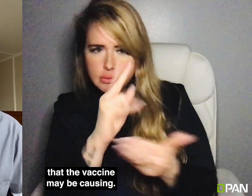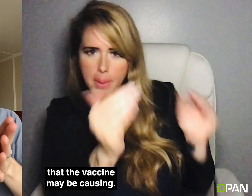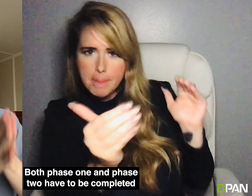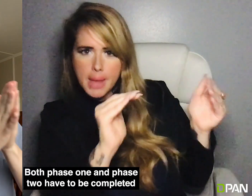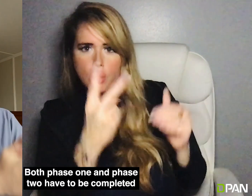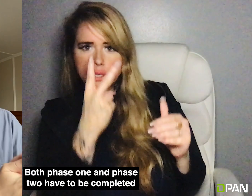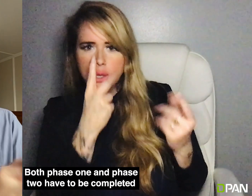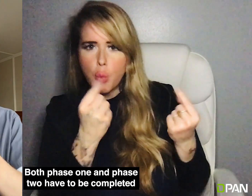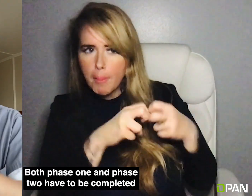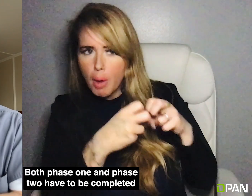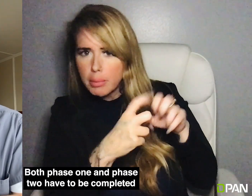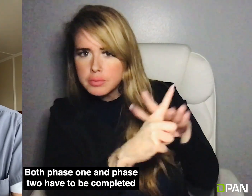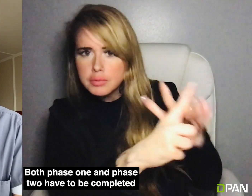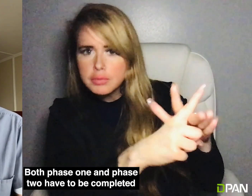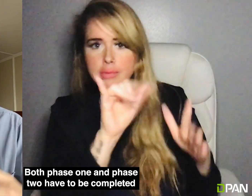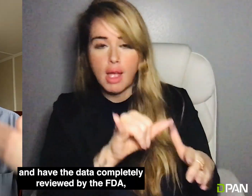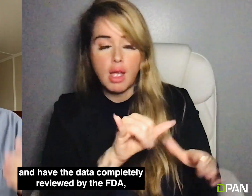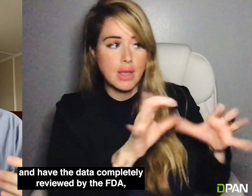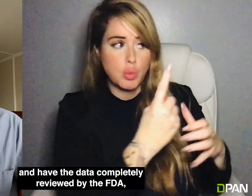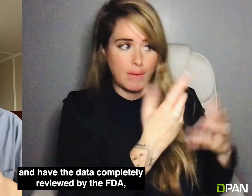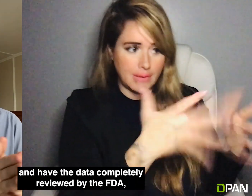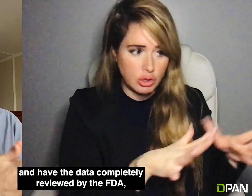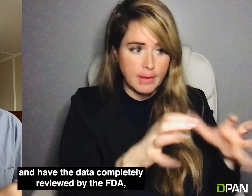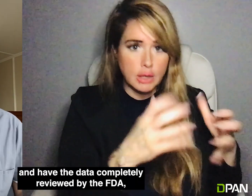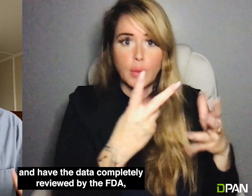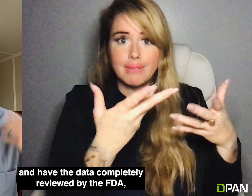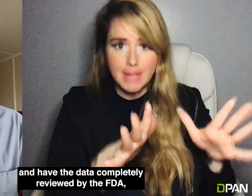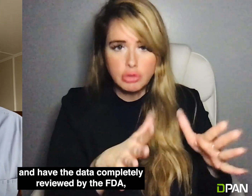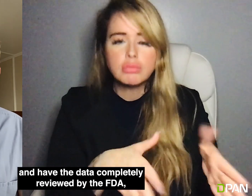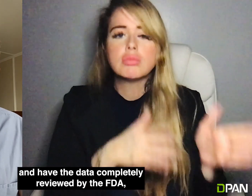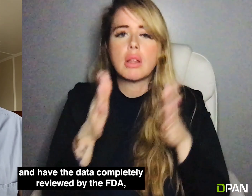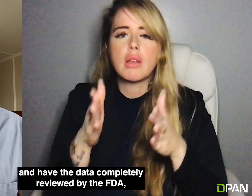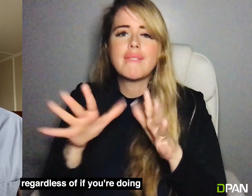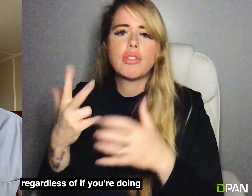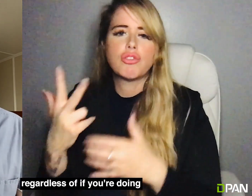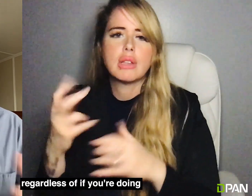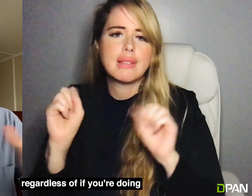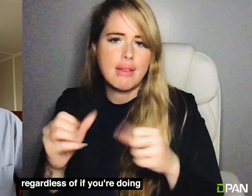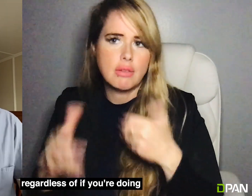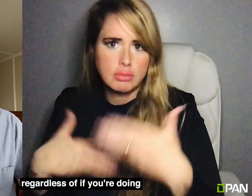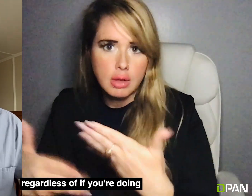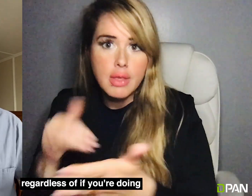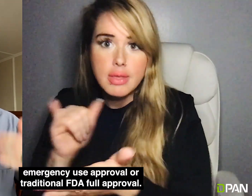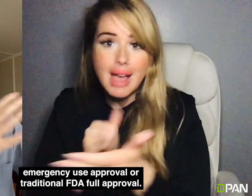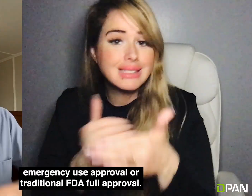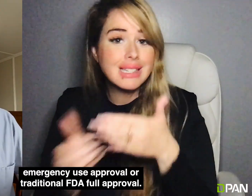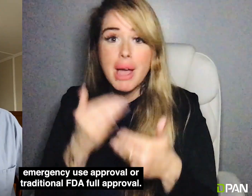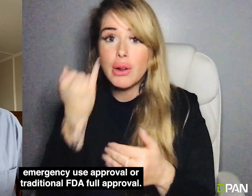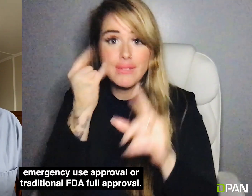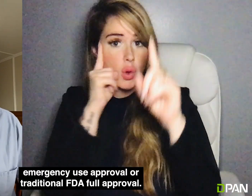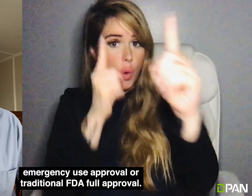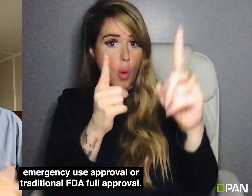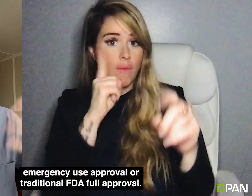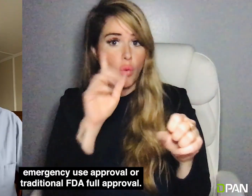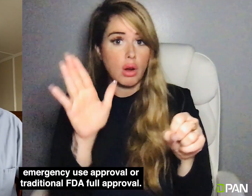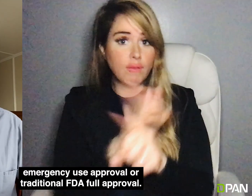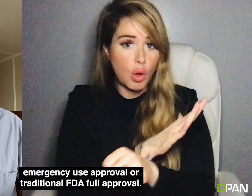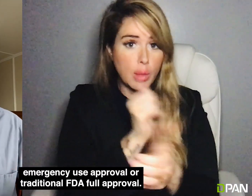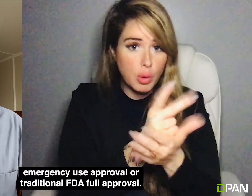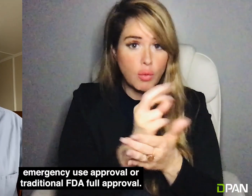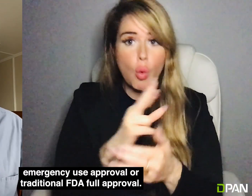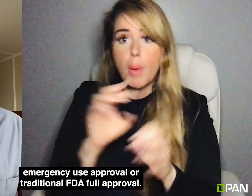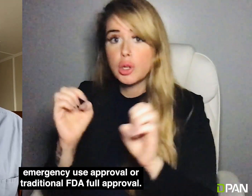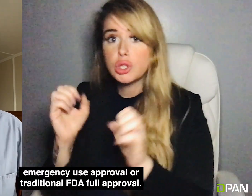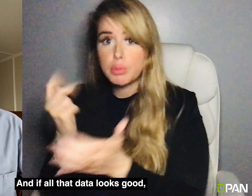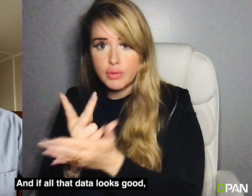may be causing. Both phase 1 and phase 2 have to be completed and have their data completely reviewed by the FDA, regardless of if you're doing emergency use approval or traditional